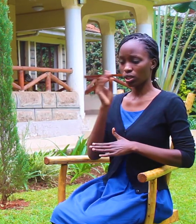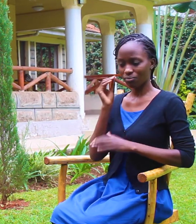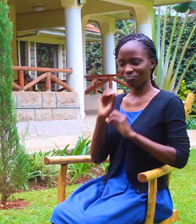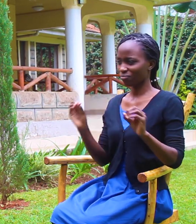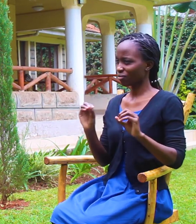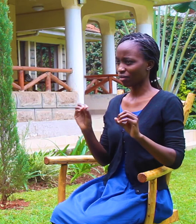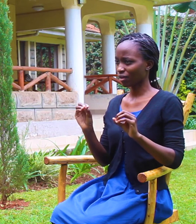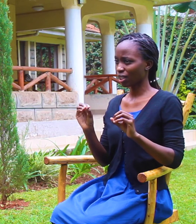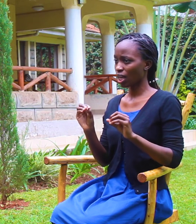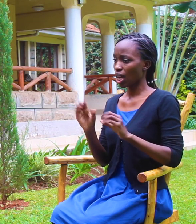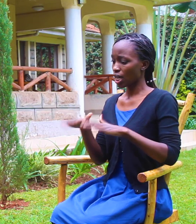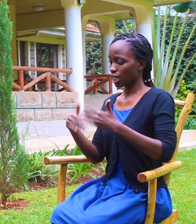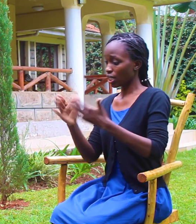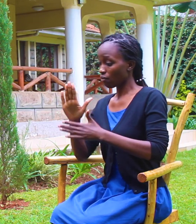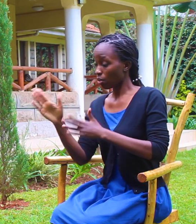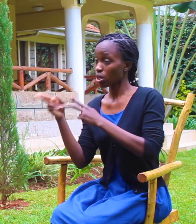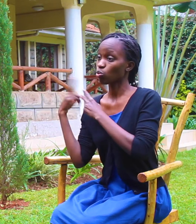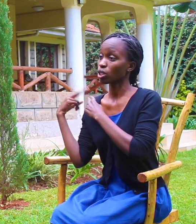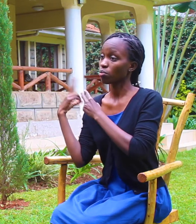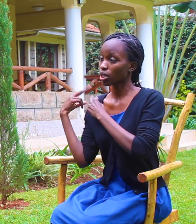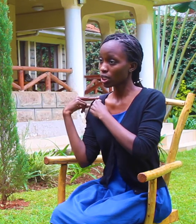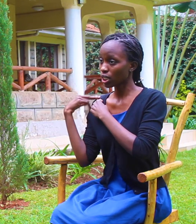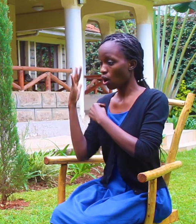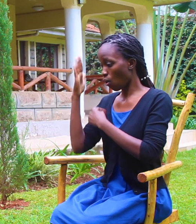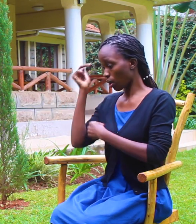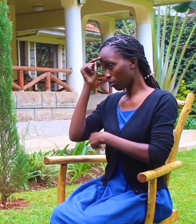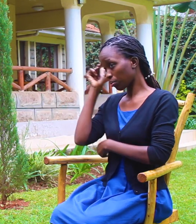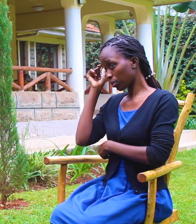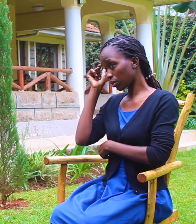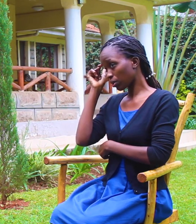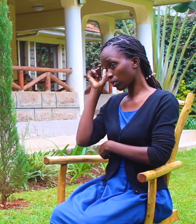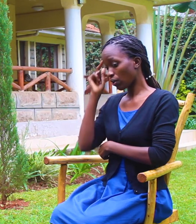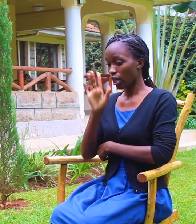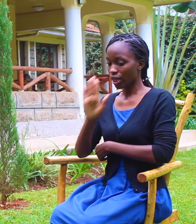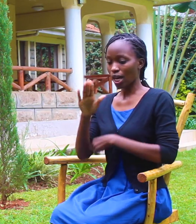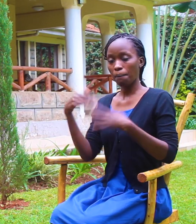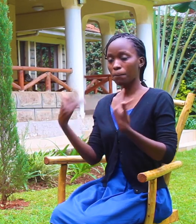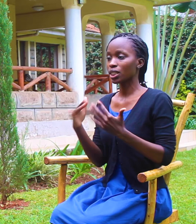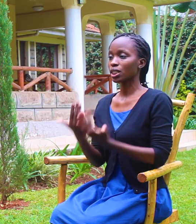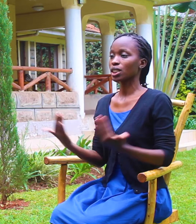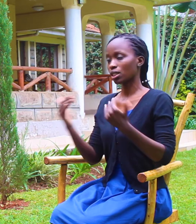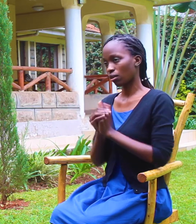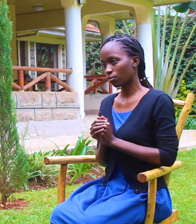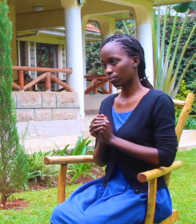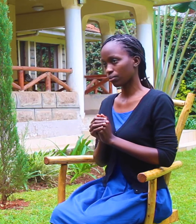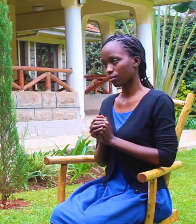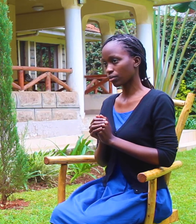do. Give them tasks, because they are wonderful children. And I repeat to